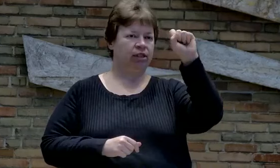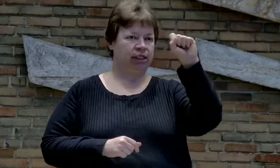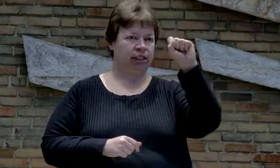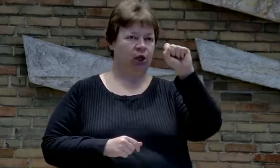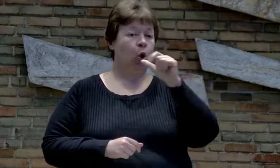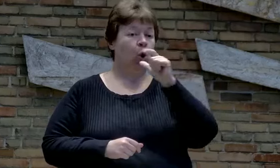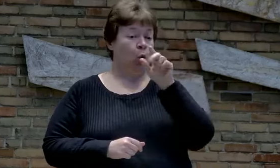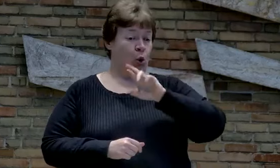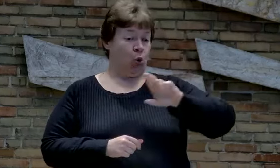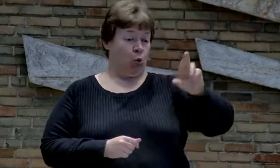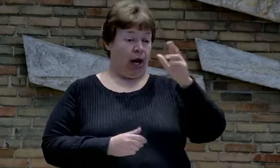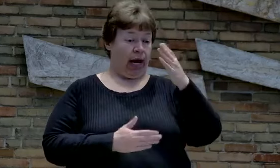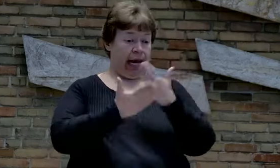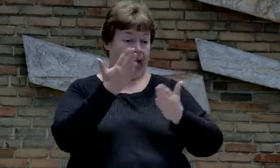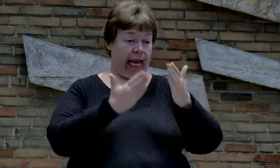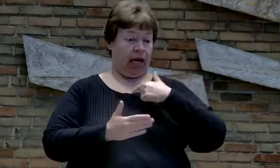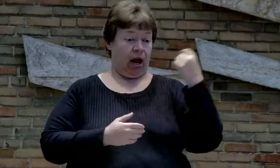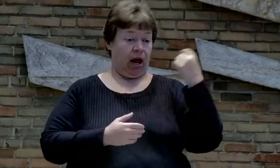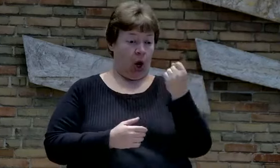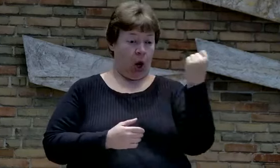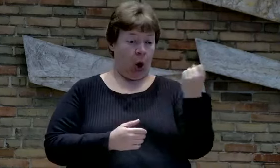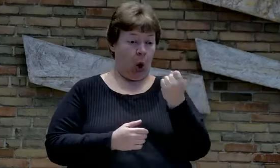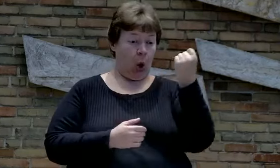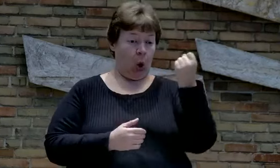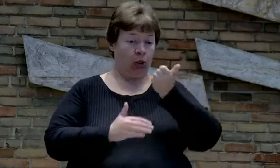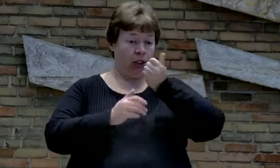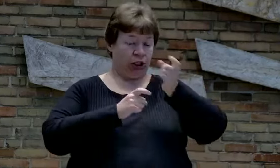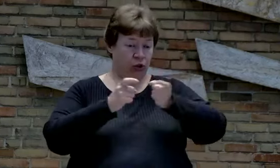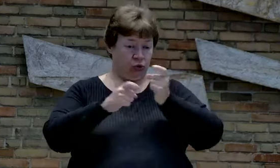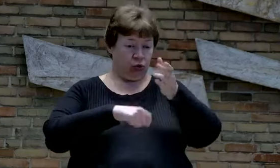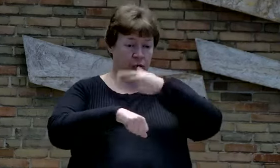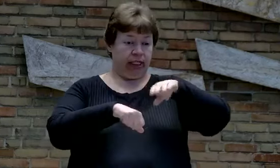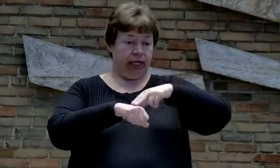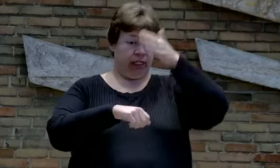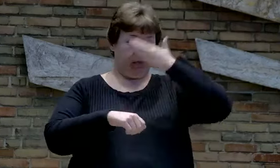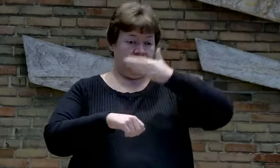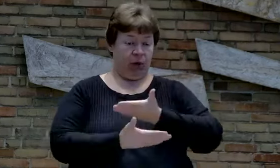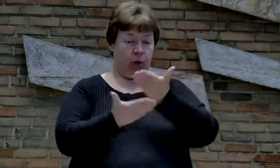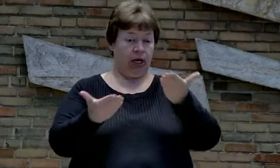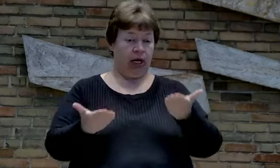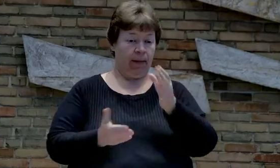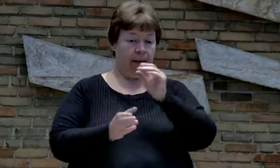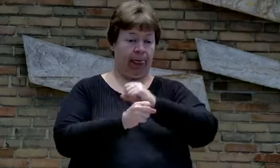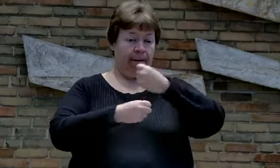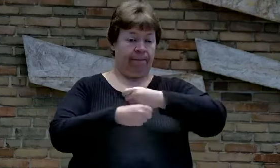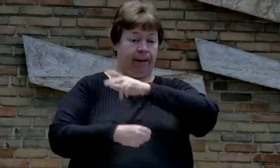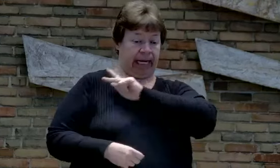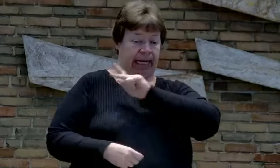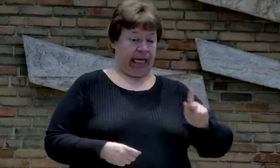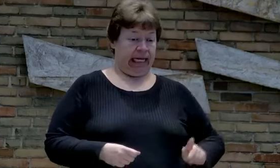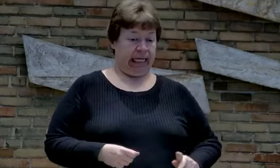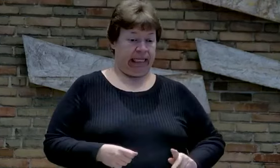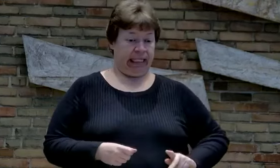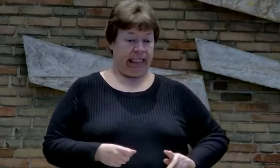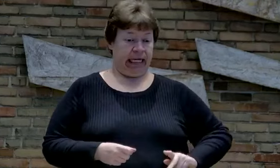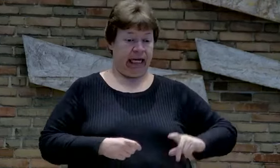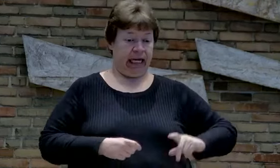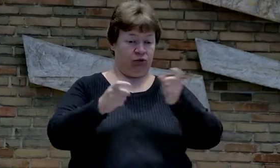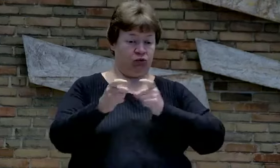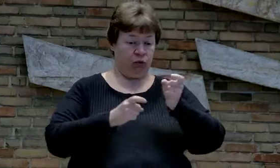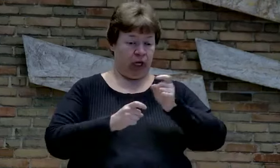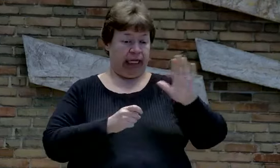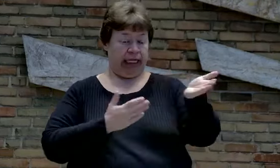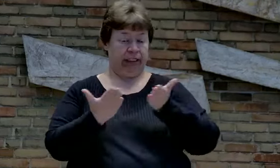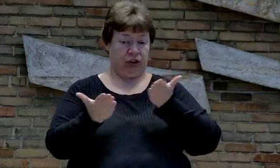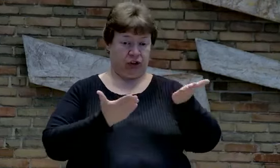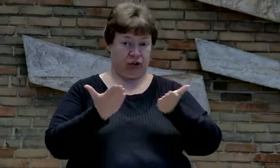whose right hand I grasp, subduing nations before him and making kings run in his service,